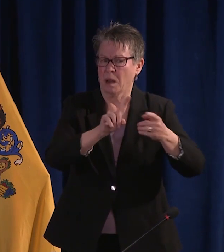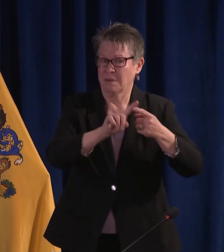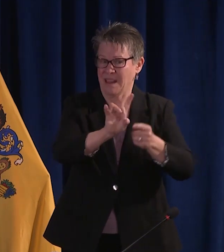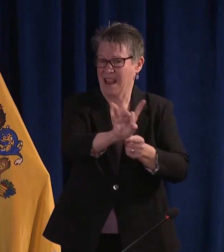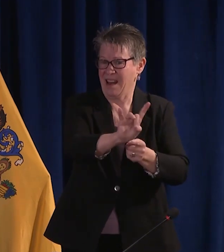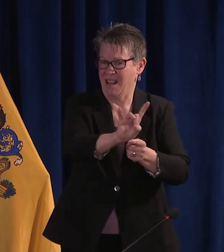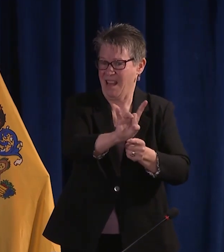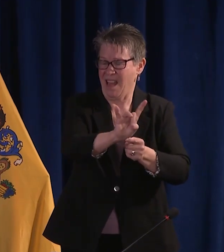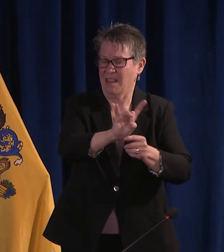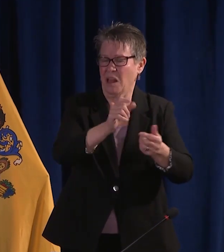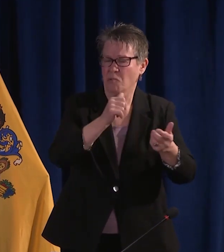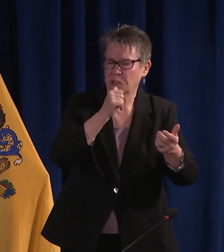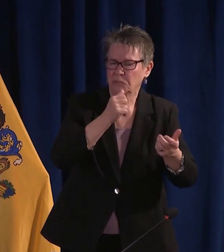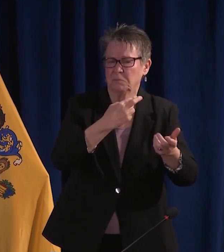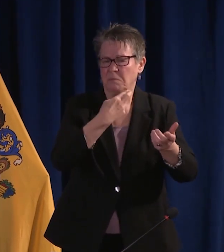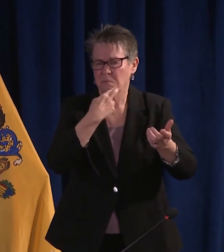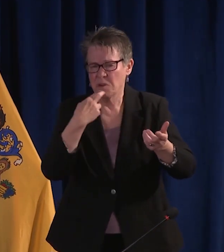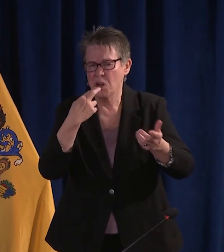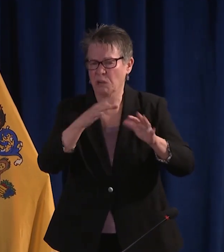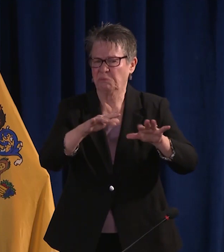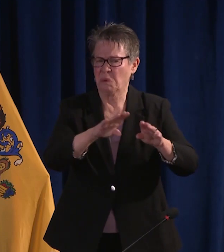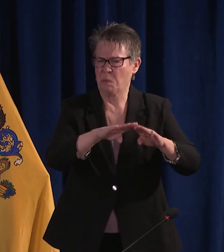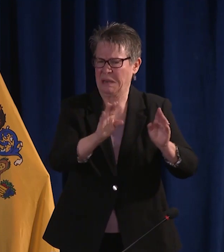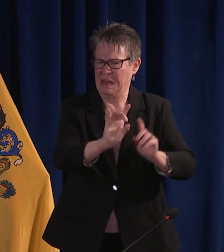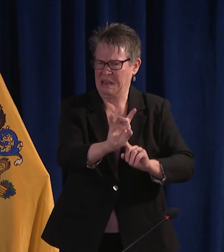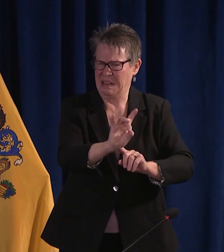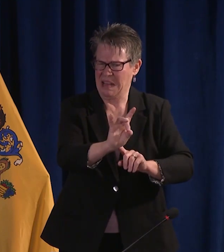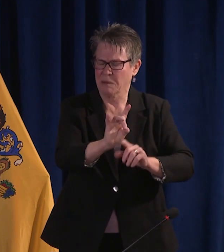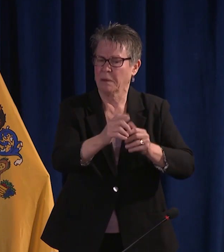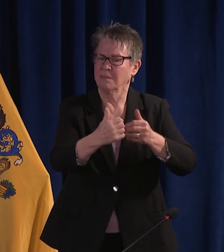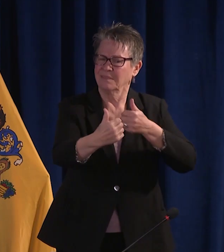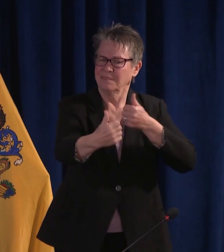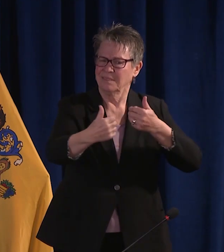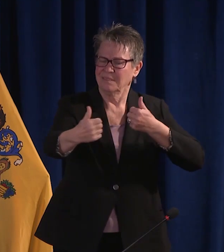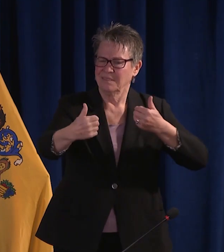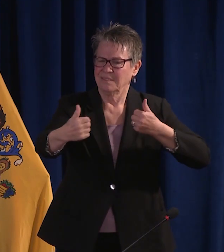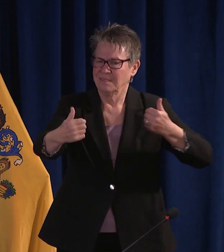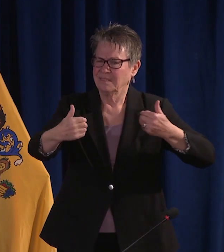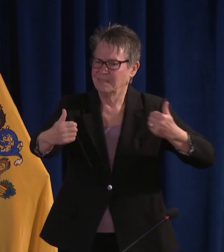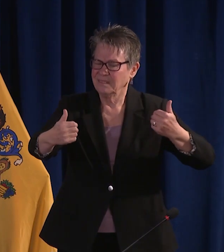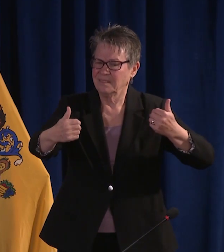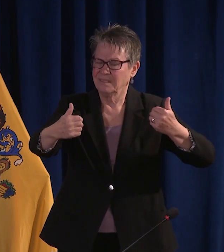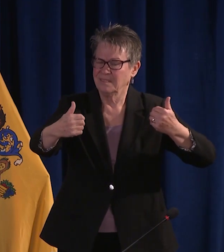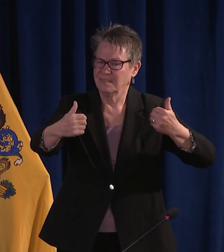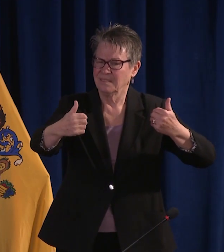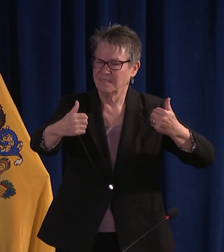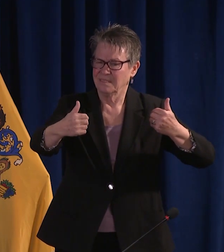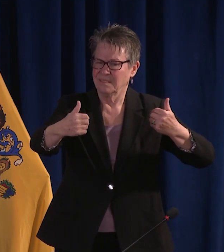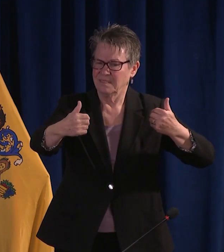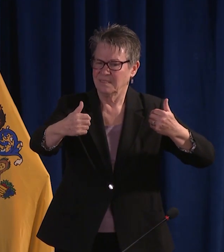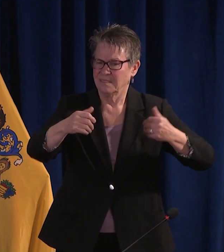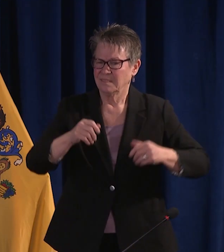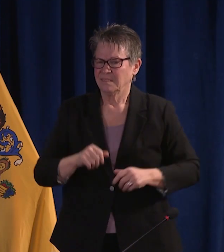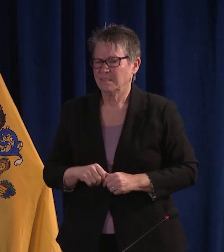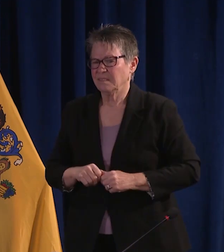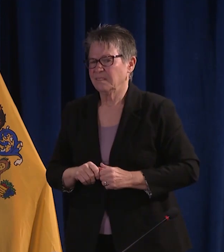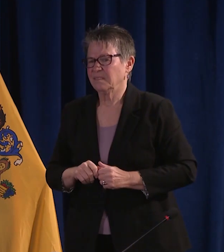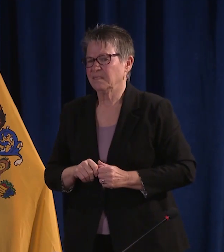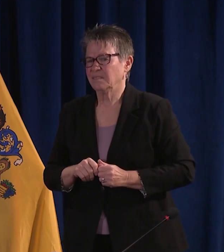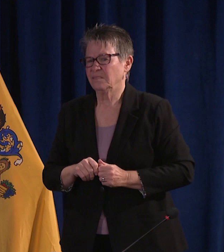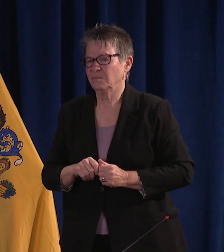from it stronger and more prepared for the long term. Now, for residents who